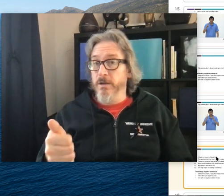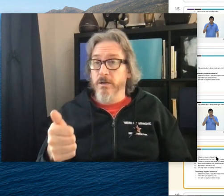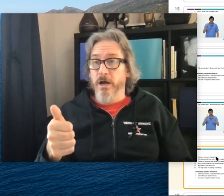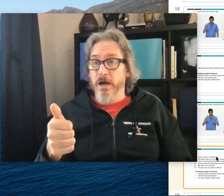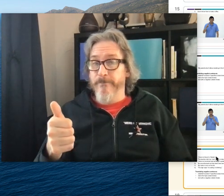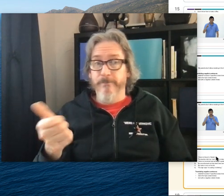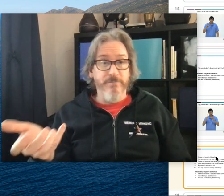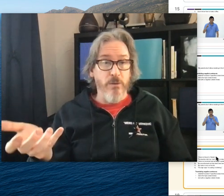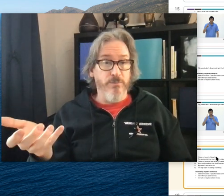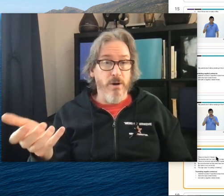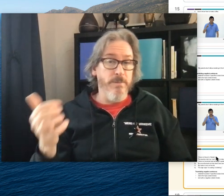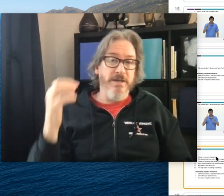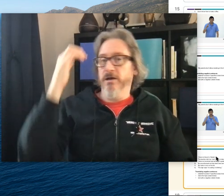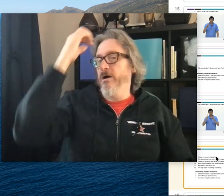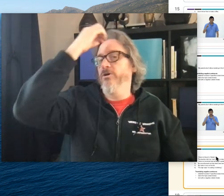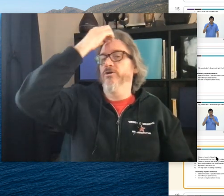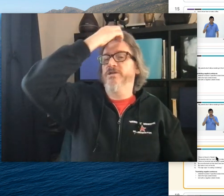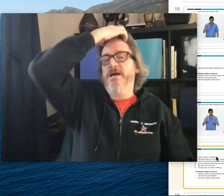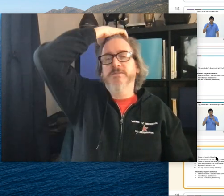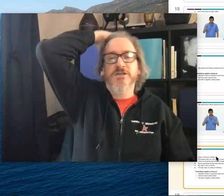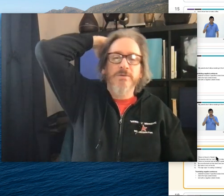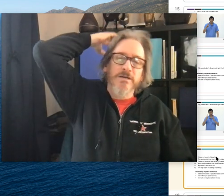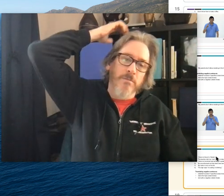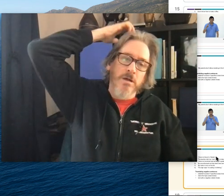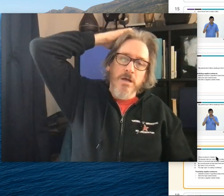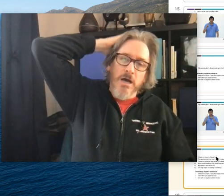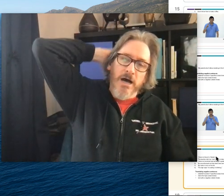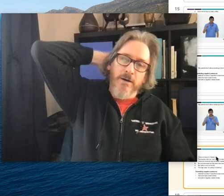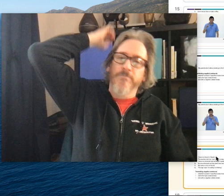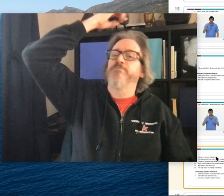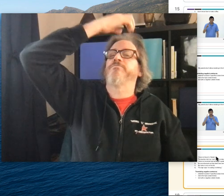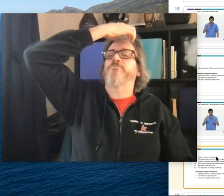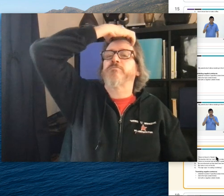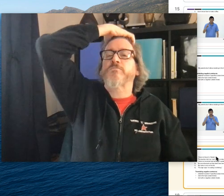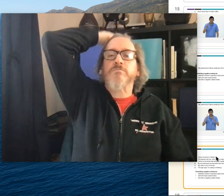vocab, that would probably be a good time to do it.